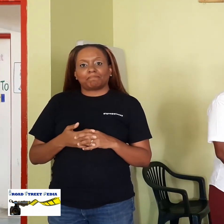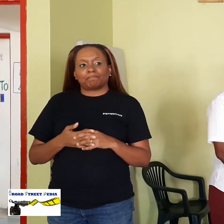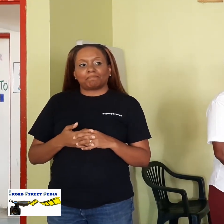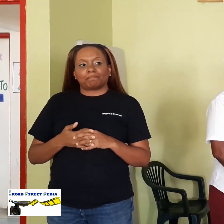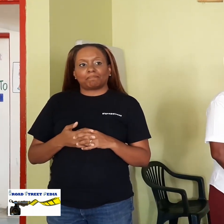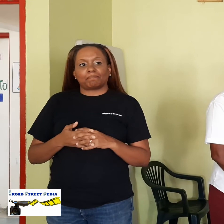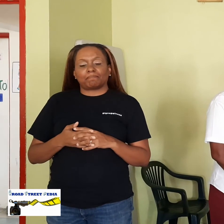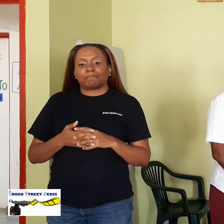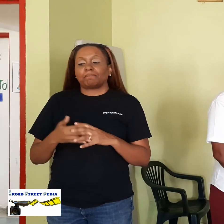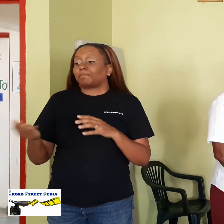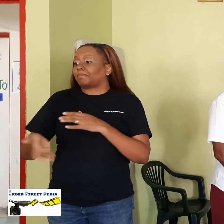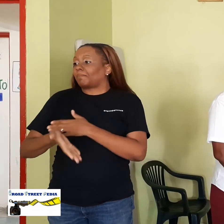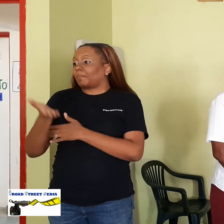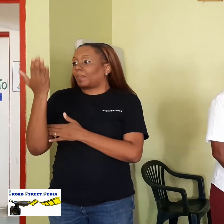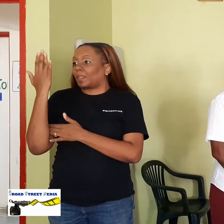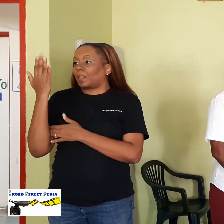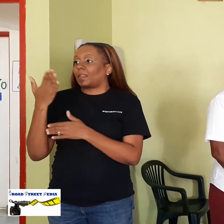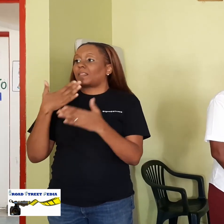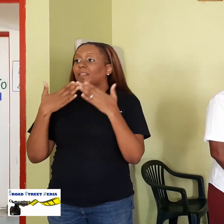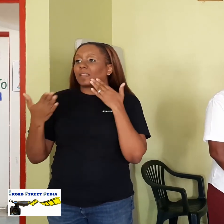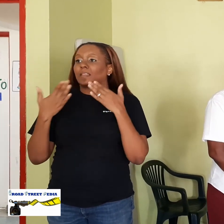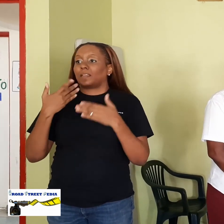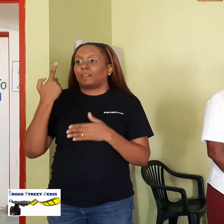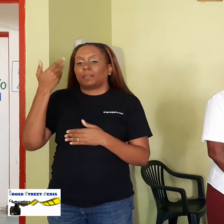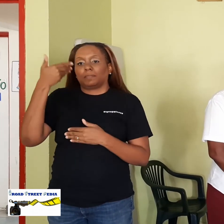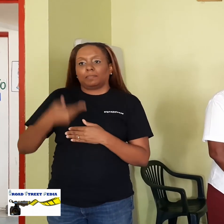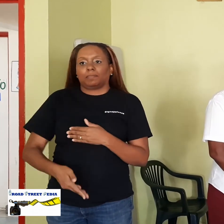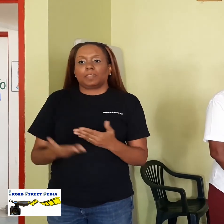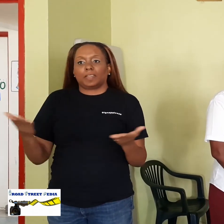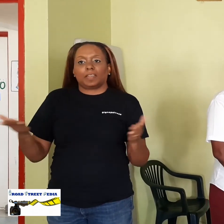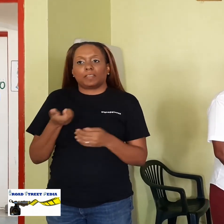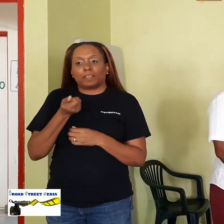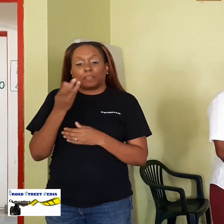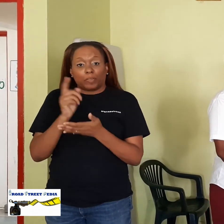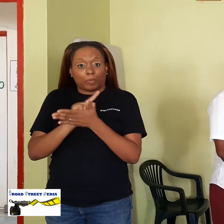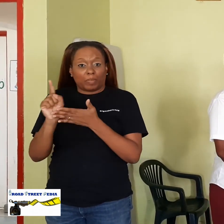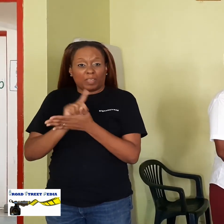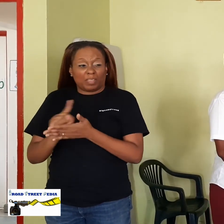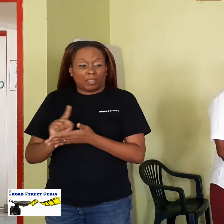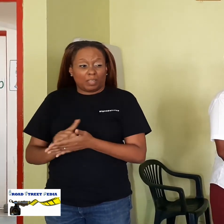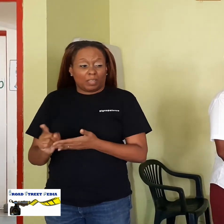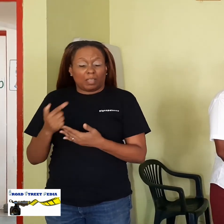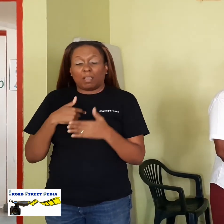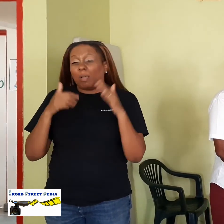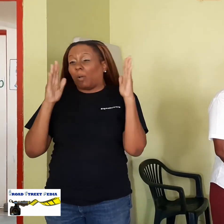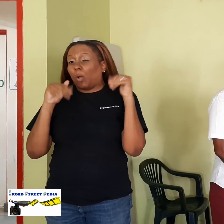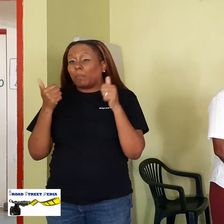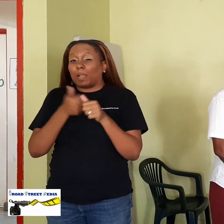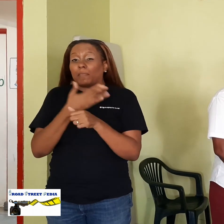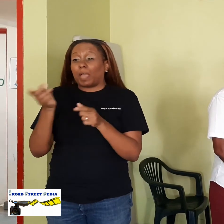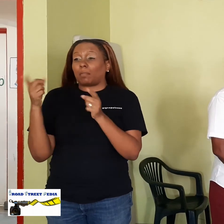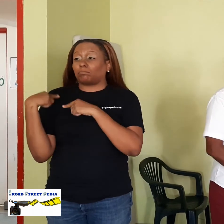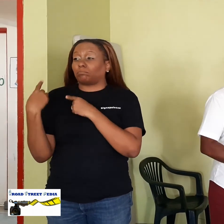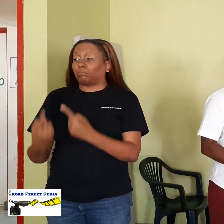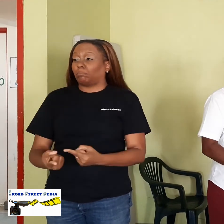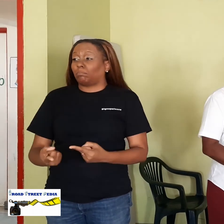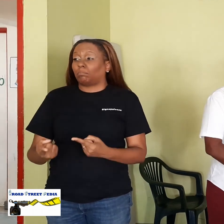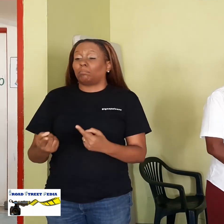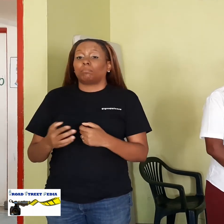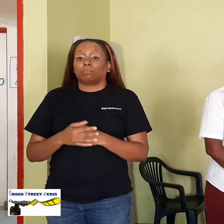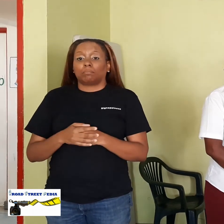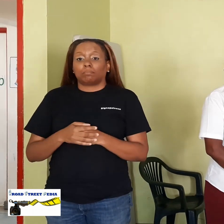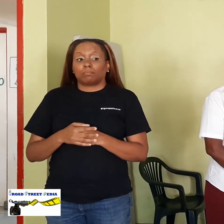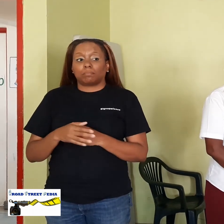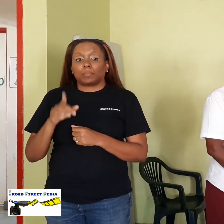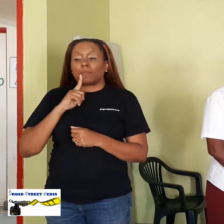Thank you for having me for these few weeks, and I hope that what we have done, that you will take away